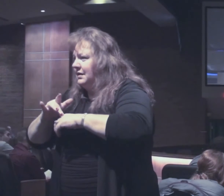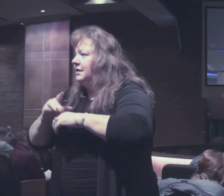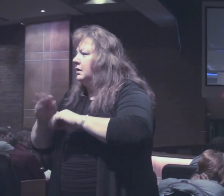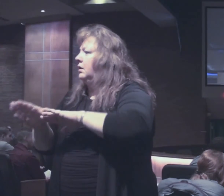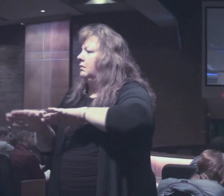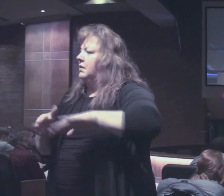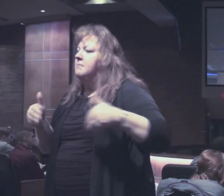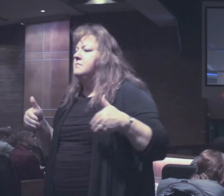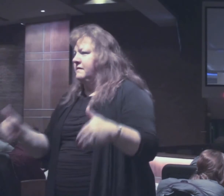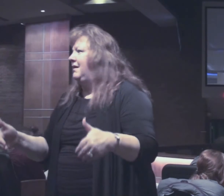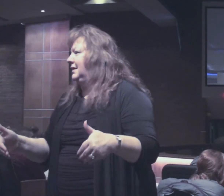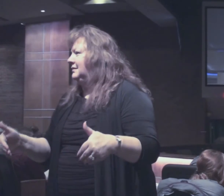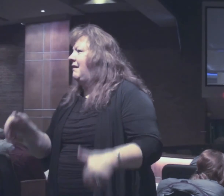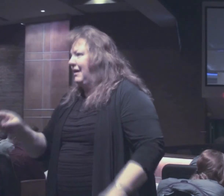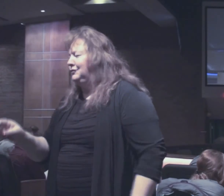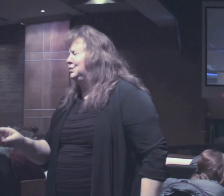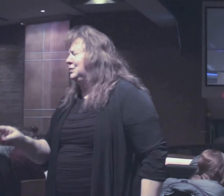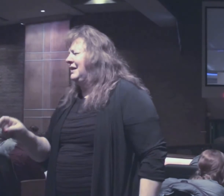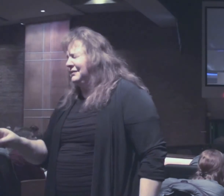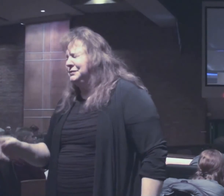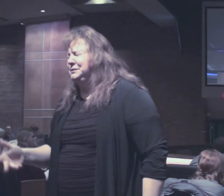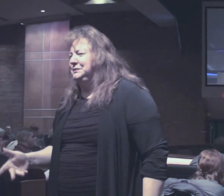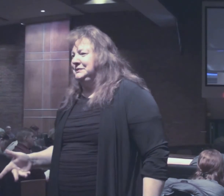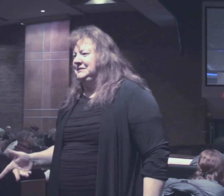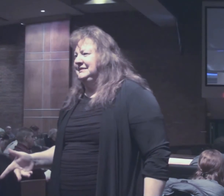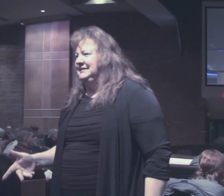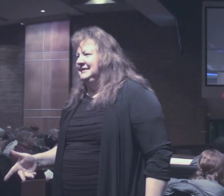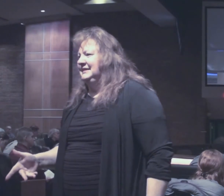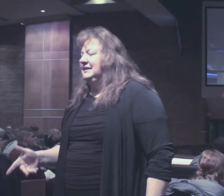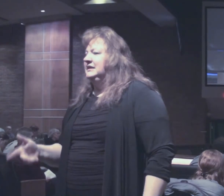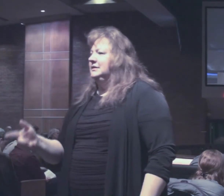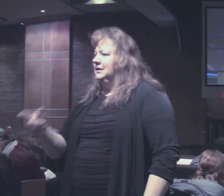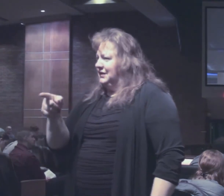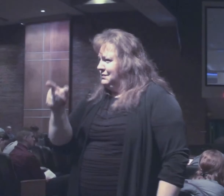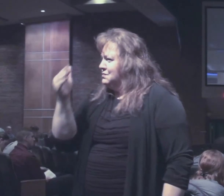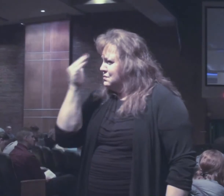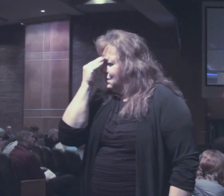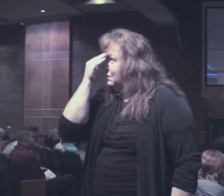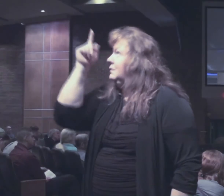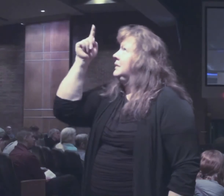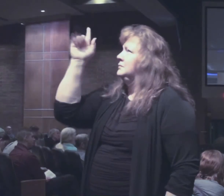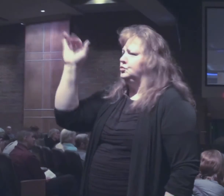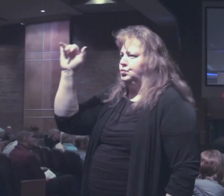it. I have to get over it. I want them to come to know the Lord.